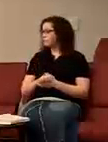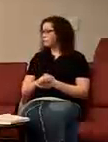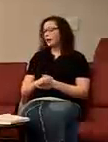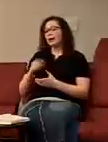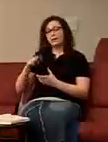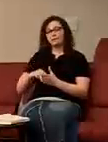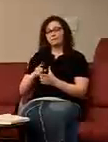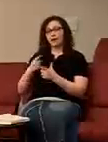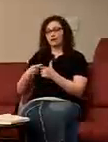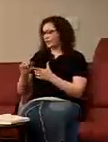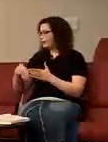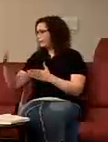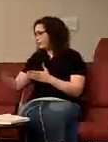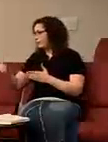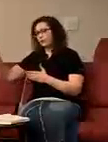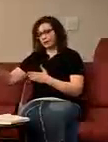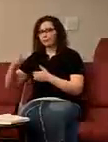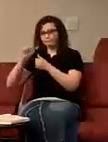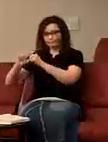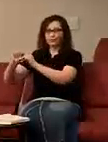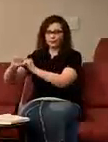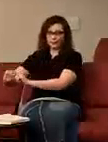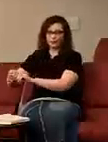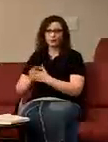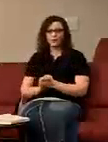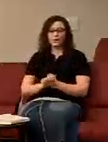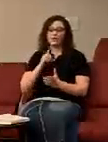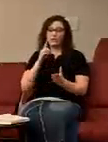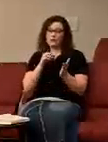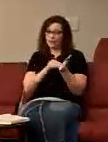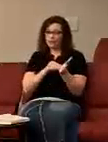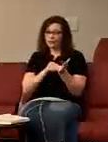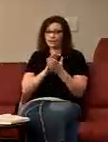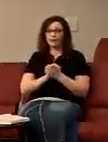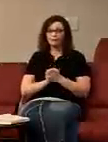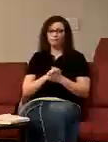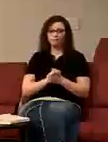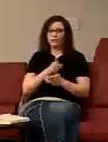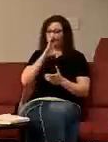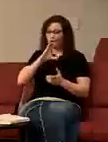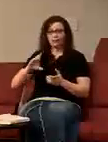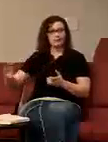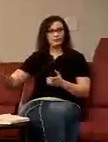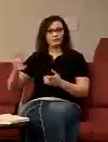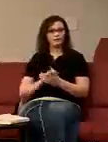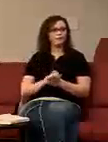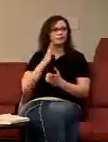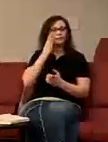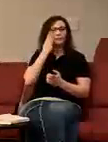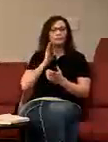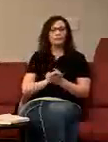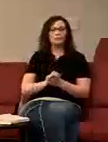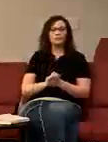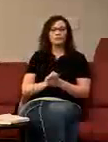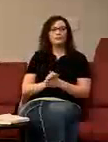does that 1,000 times, and you have thousands of cells, and they do that, in a millisecond, it comes up to your head, and I see everybody sitting